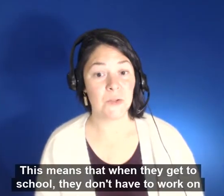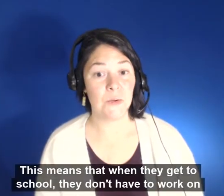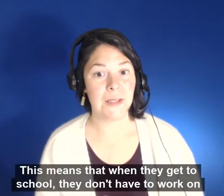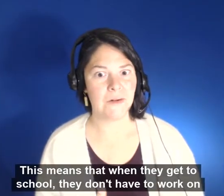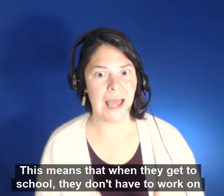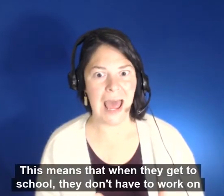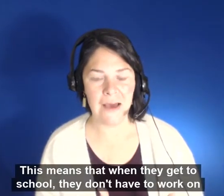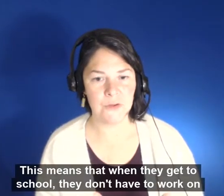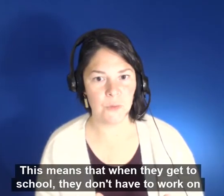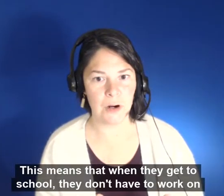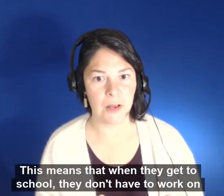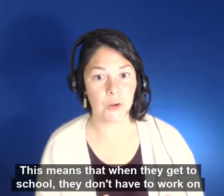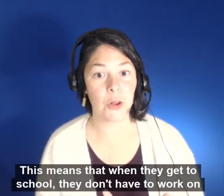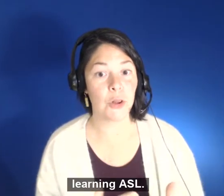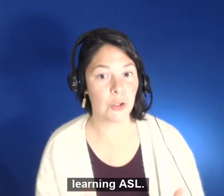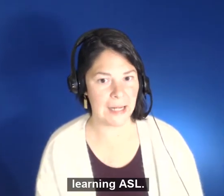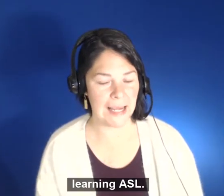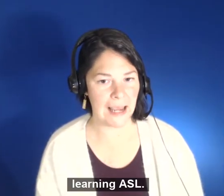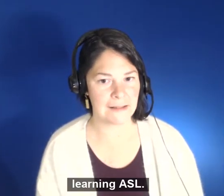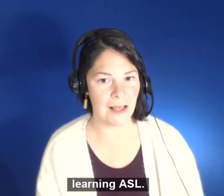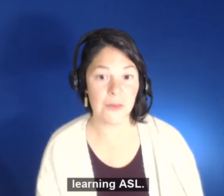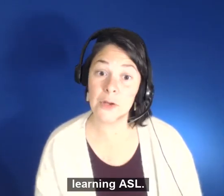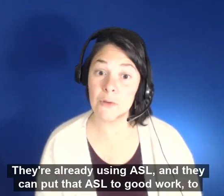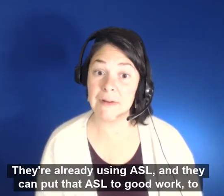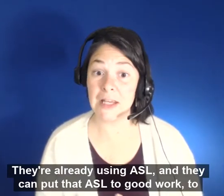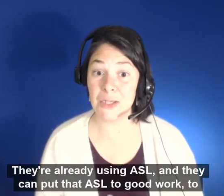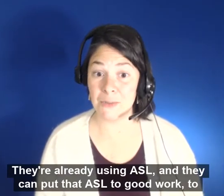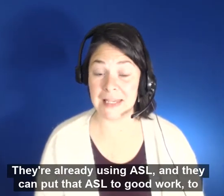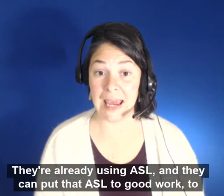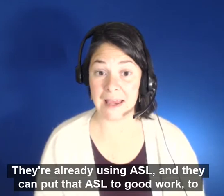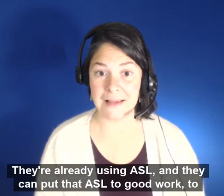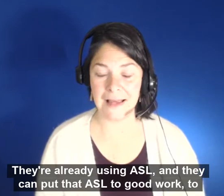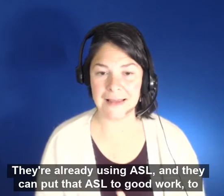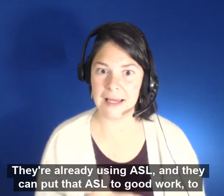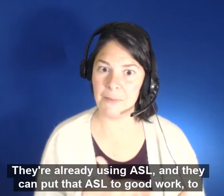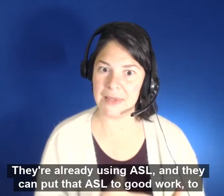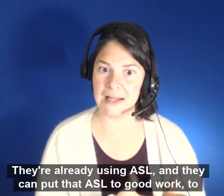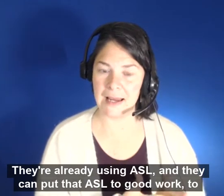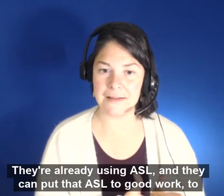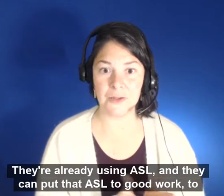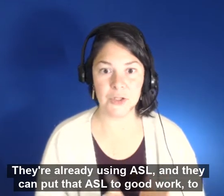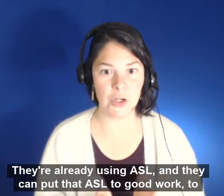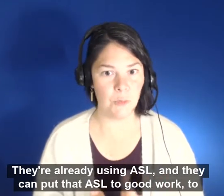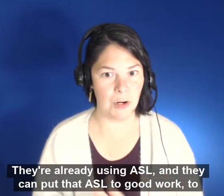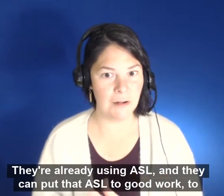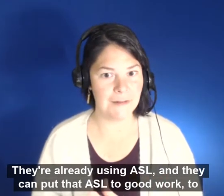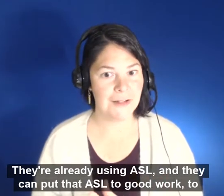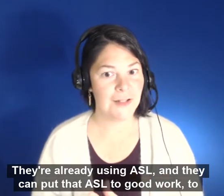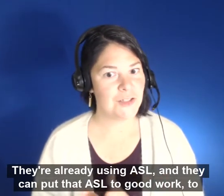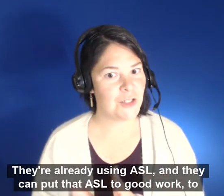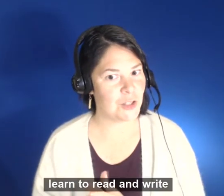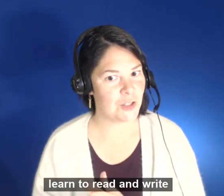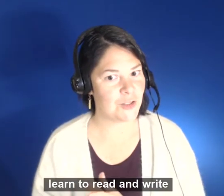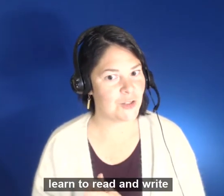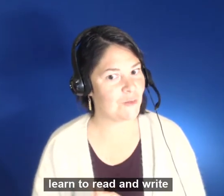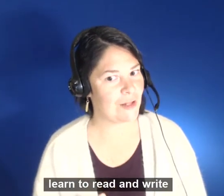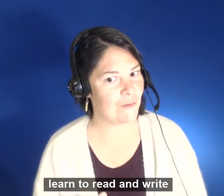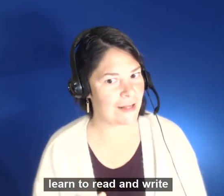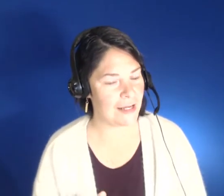school, they don't have to work on learning ASL. They're already using ASL, and they can put that ASL to good work to learn to read and write in